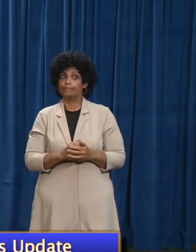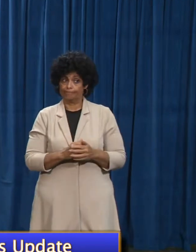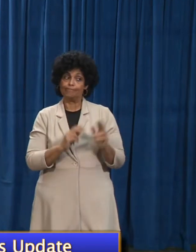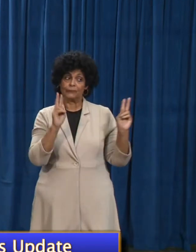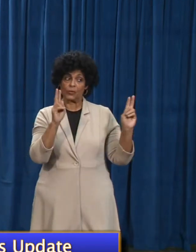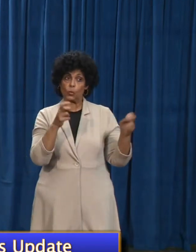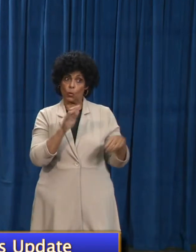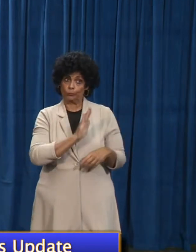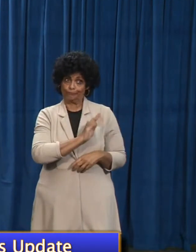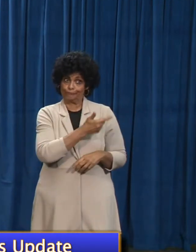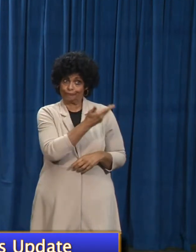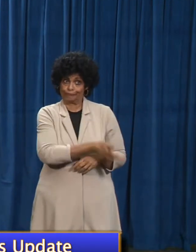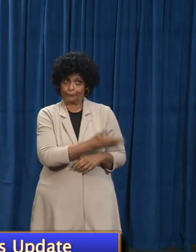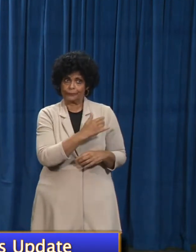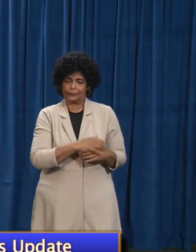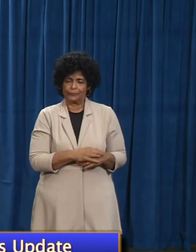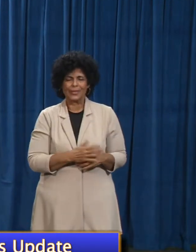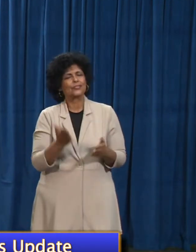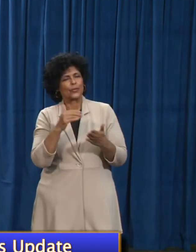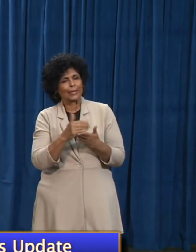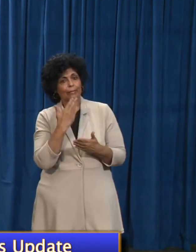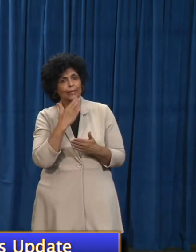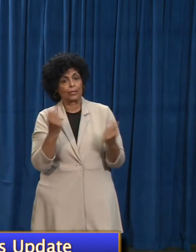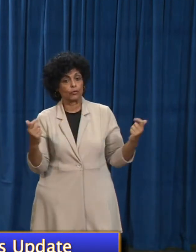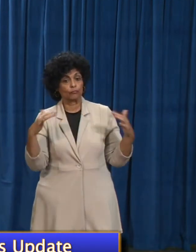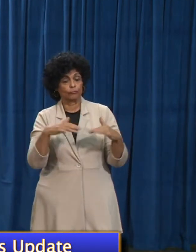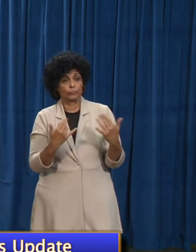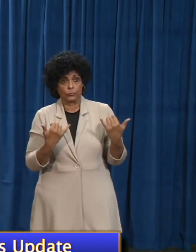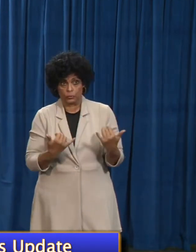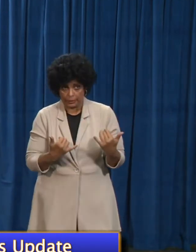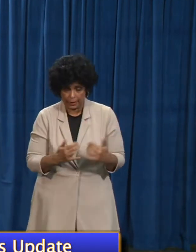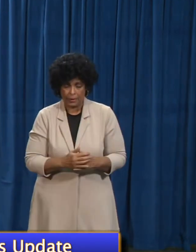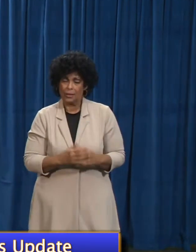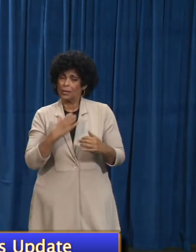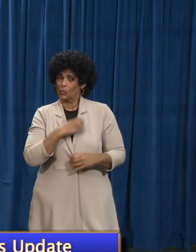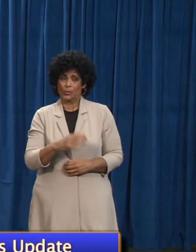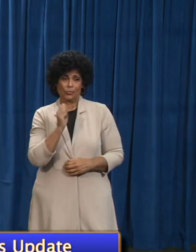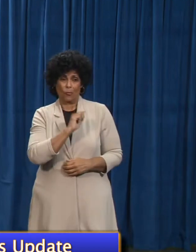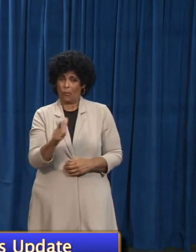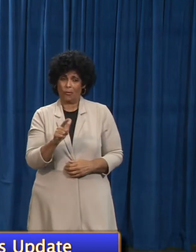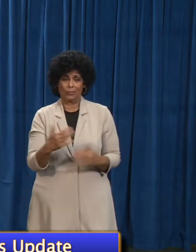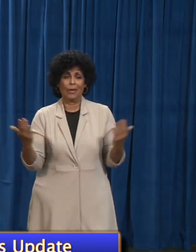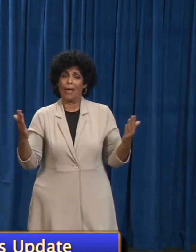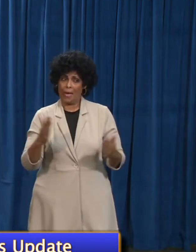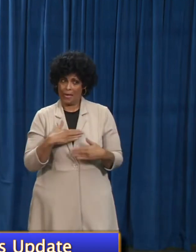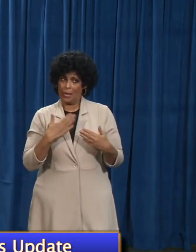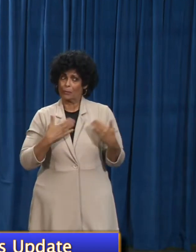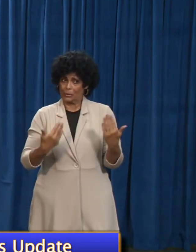attending today. We certainly wish all of you a happy new year.